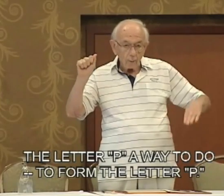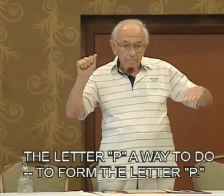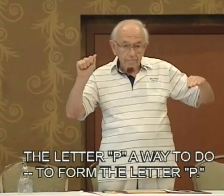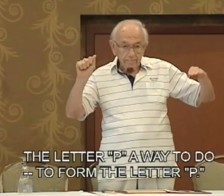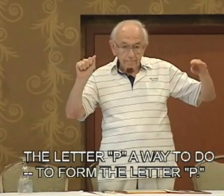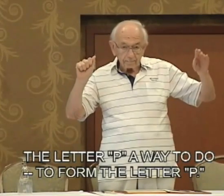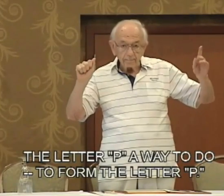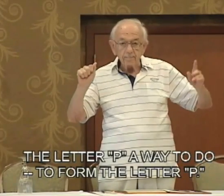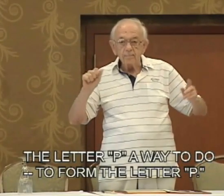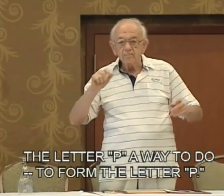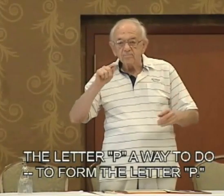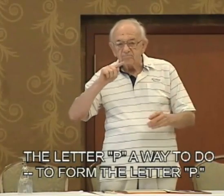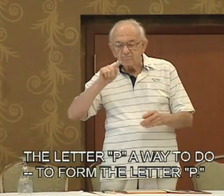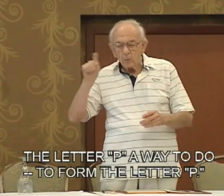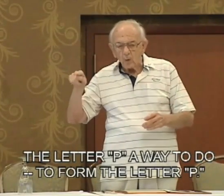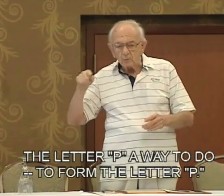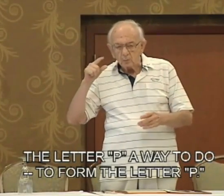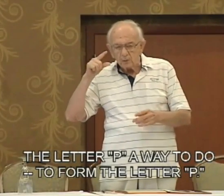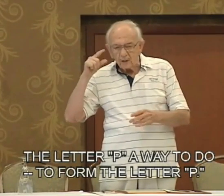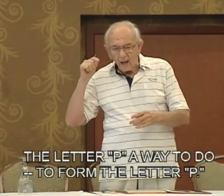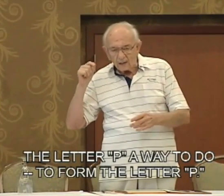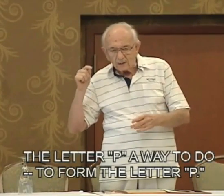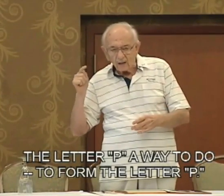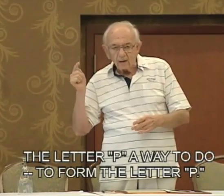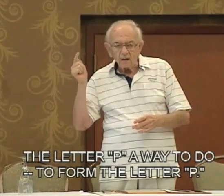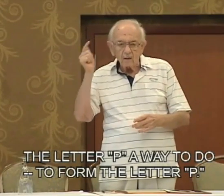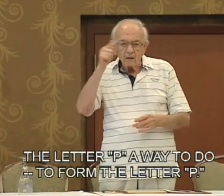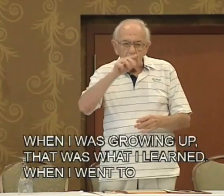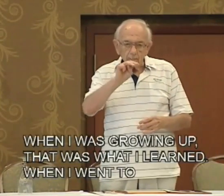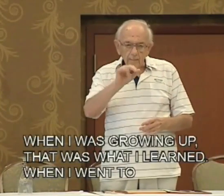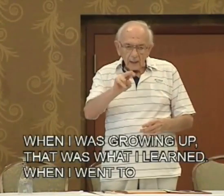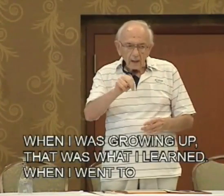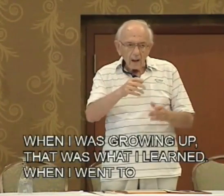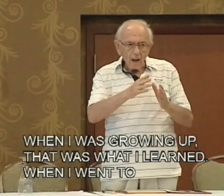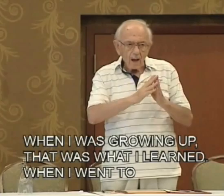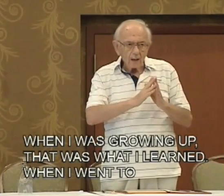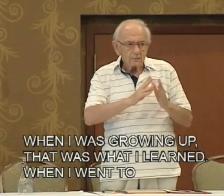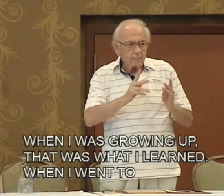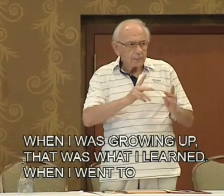and when when I was growing up that was what I learned when I went to Gallaudet